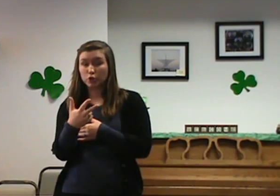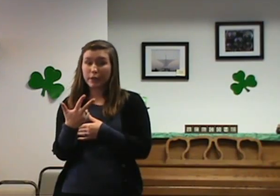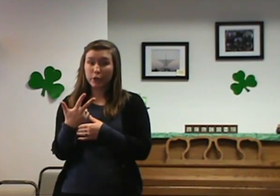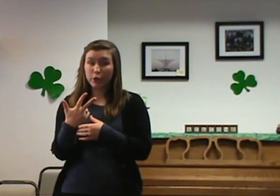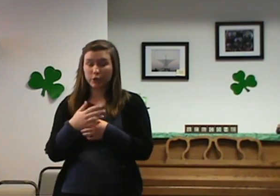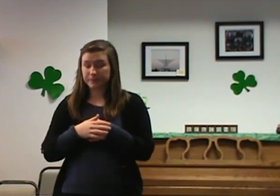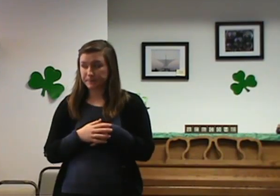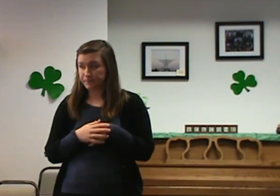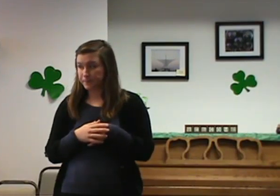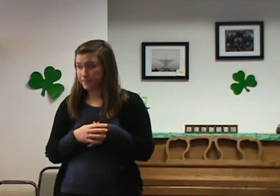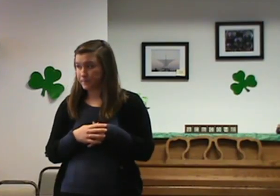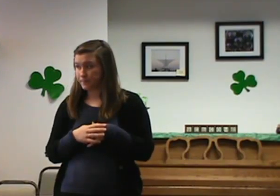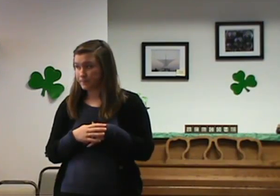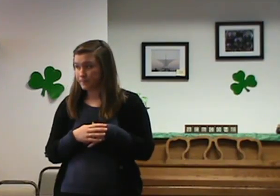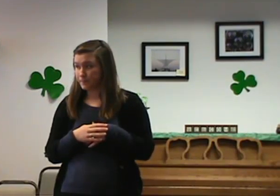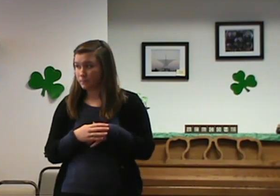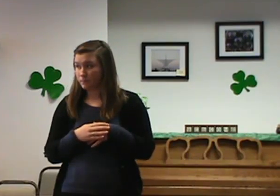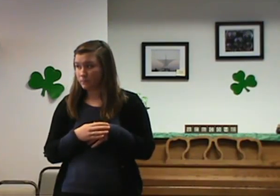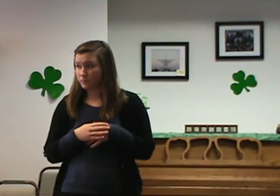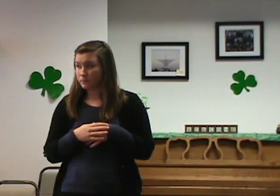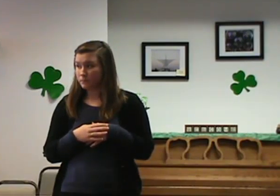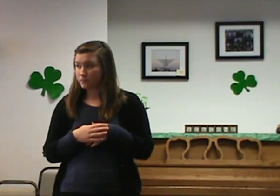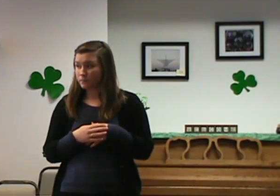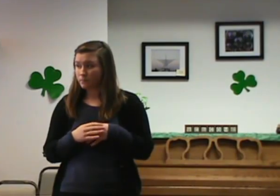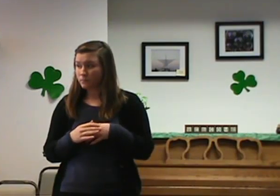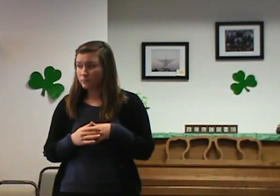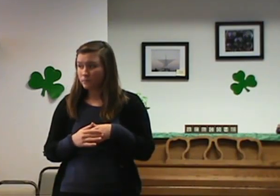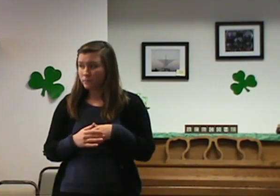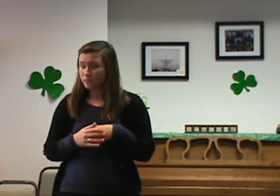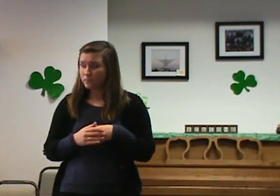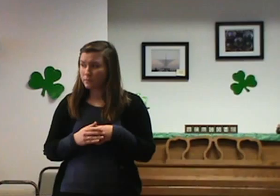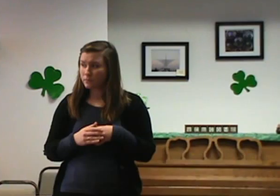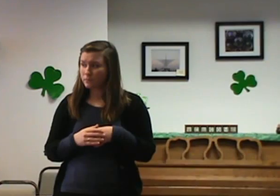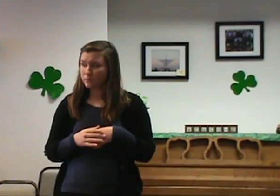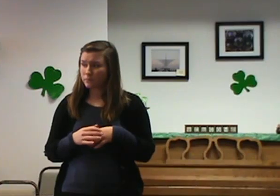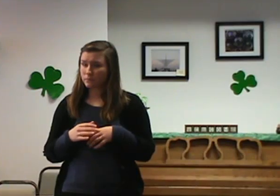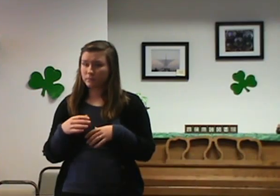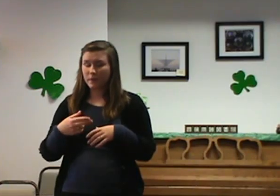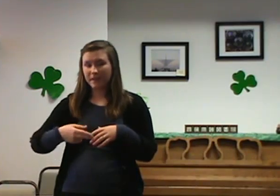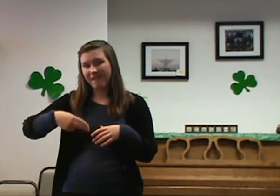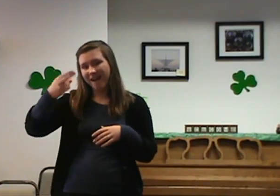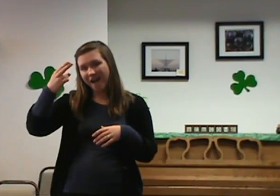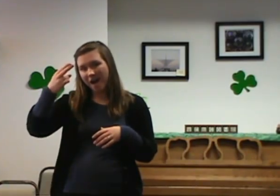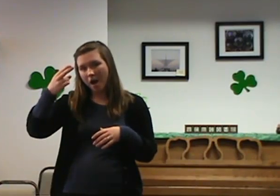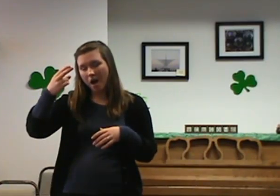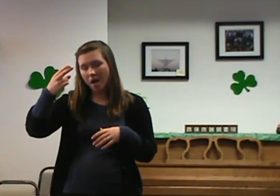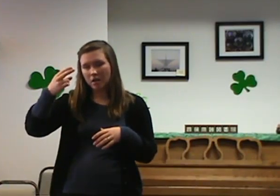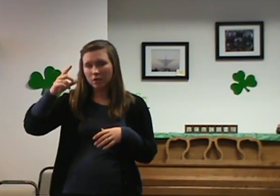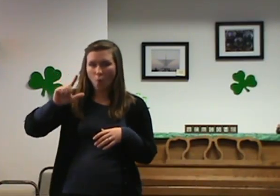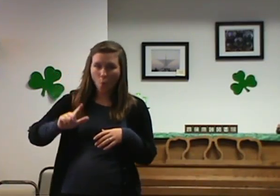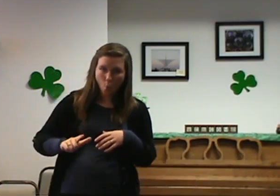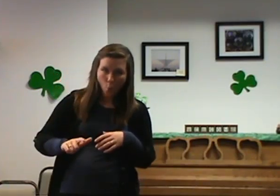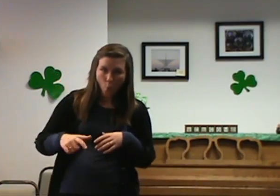Okay, and this, you can set, it's a high and a low for voice, and you can set alarms, and you can set